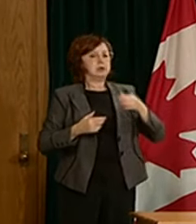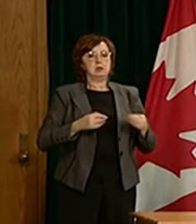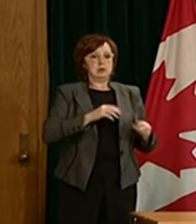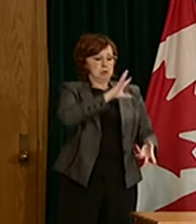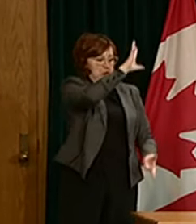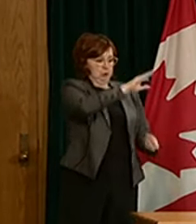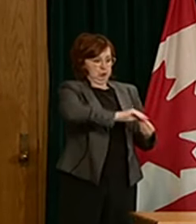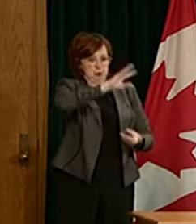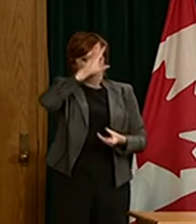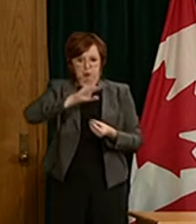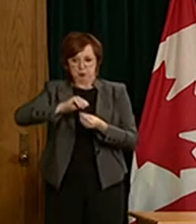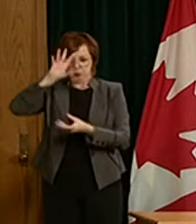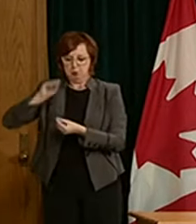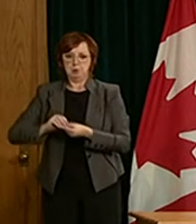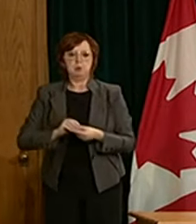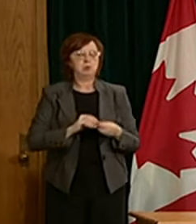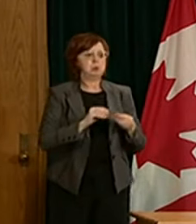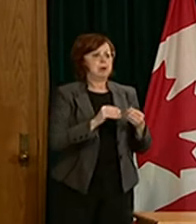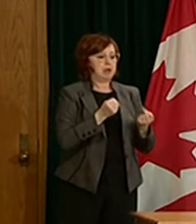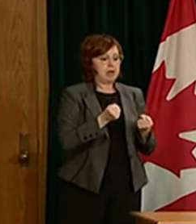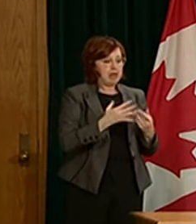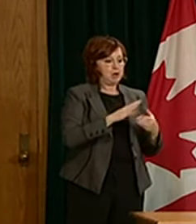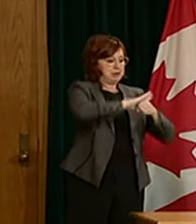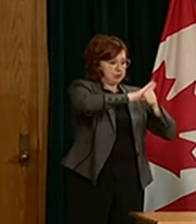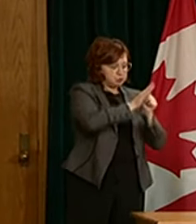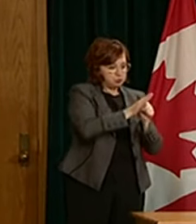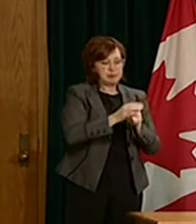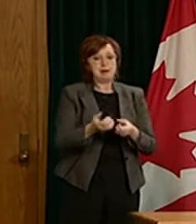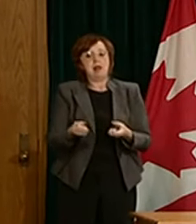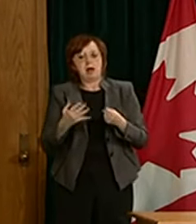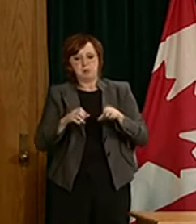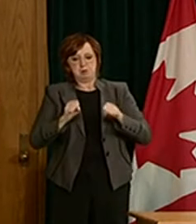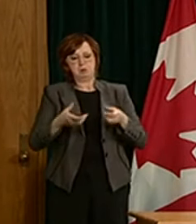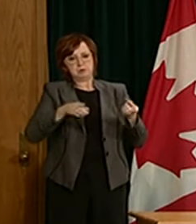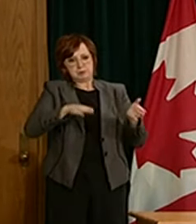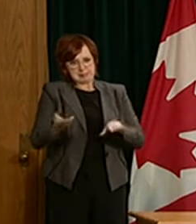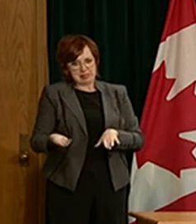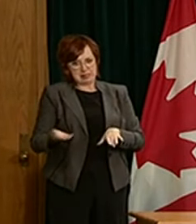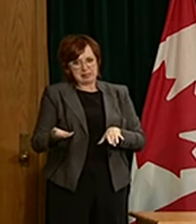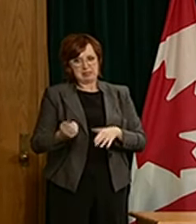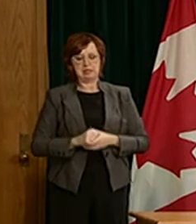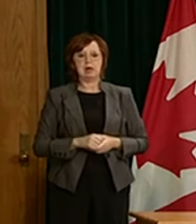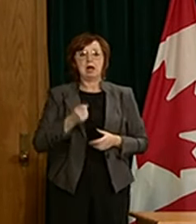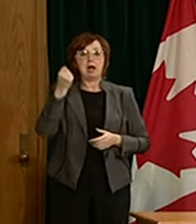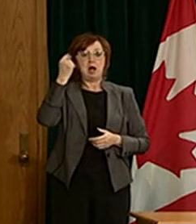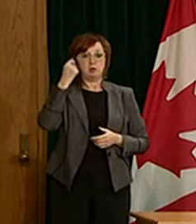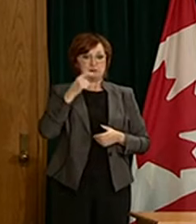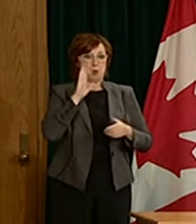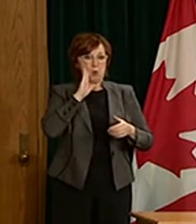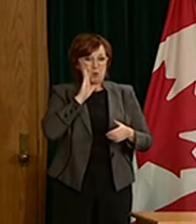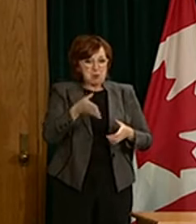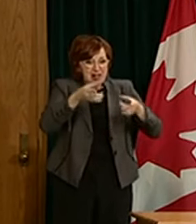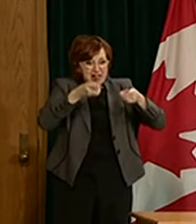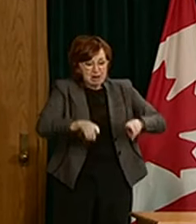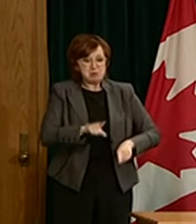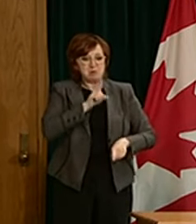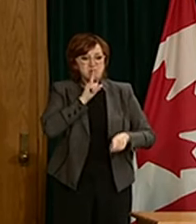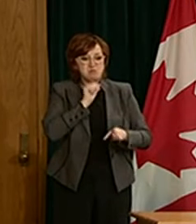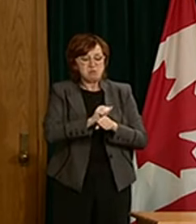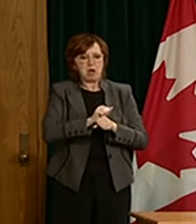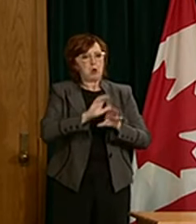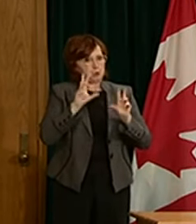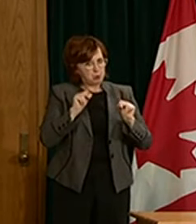and the cumulative total deaths. Again, this is not predicting what will happen in Saskatchewan. This is applying those numbers in that situation